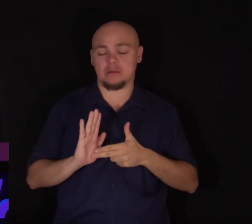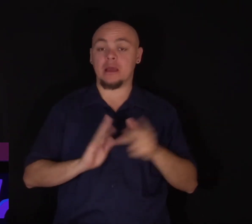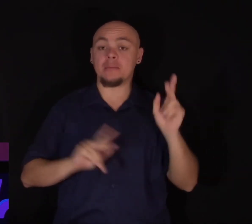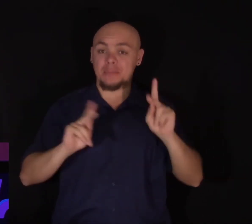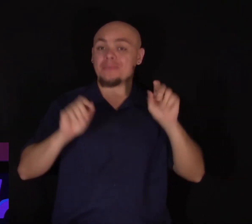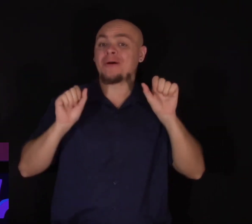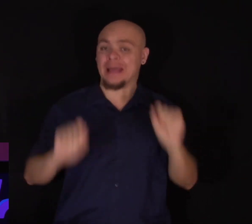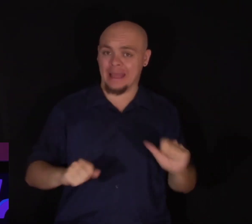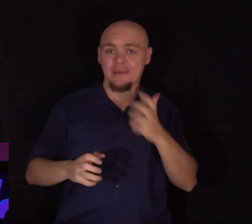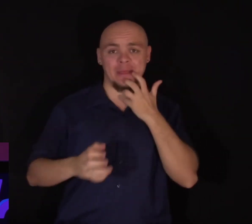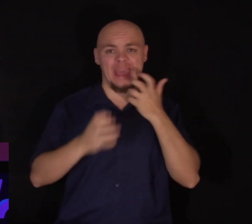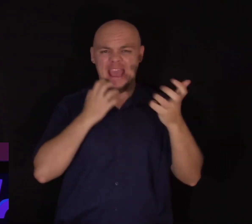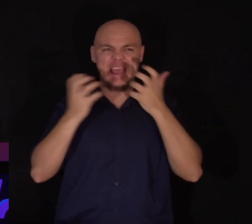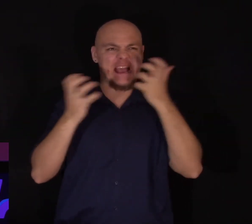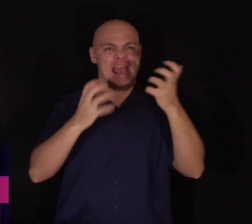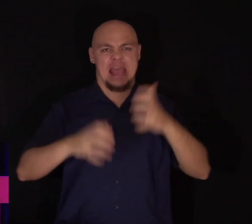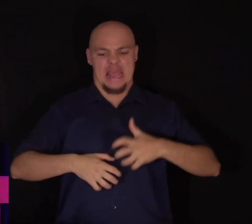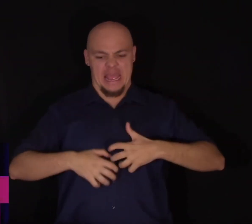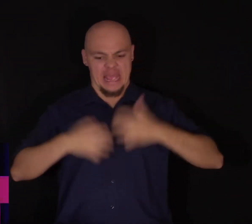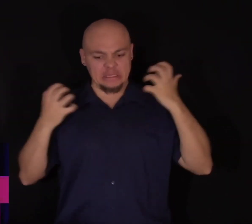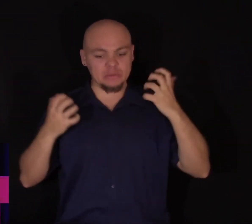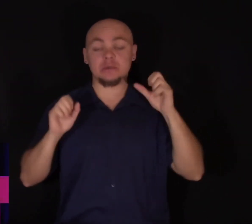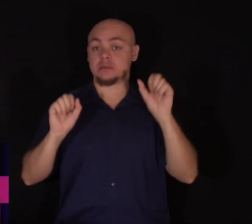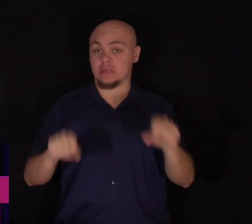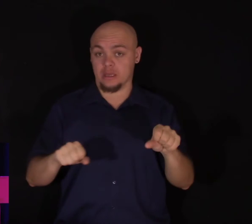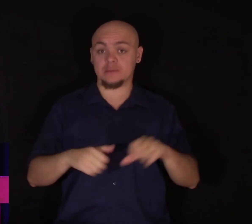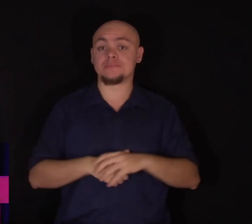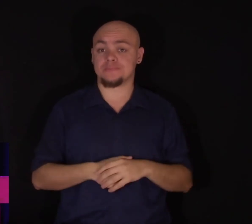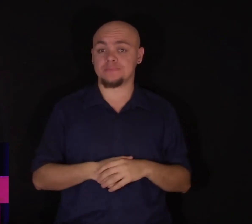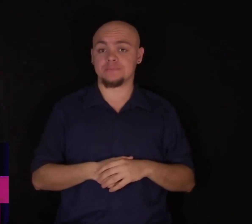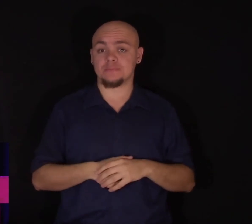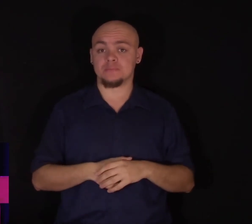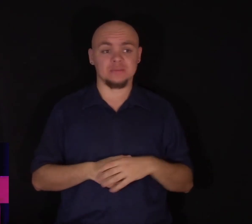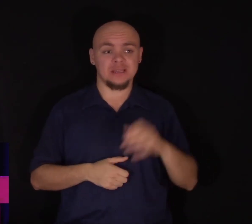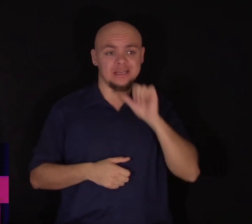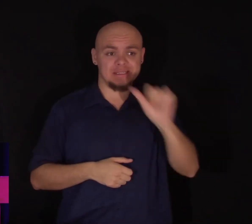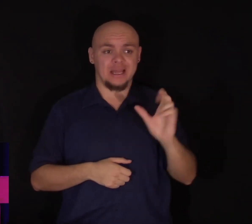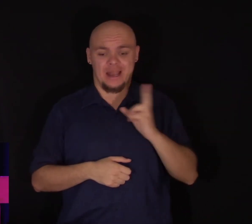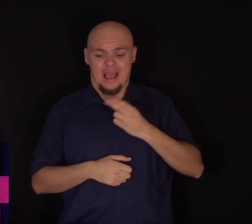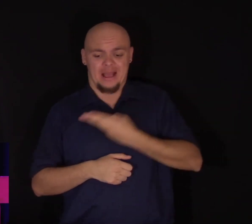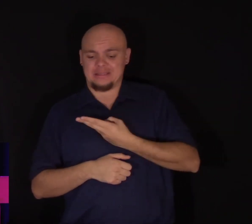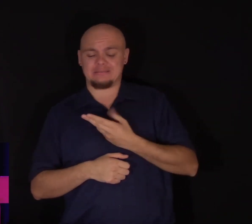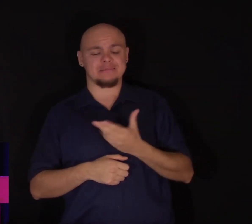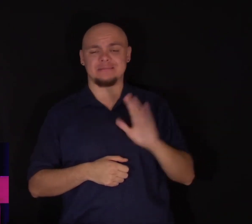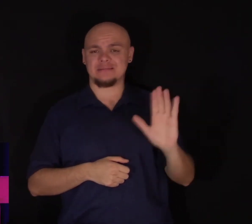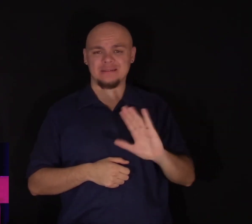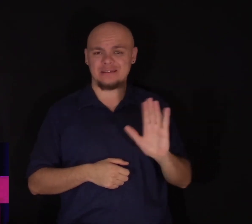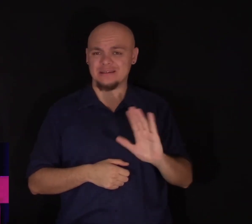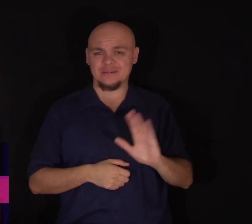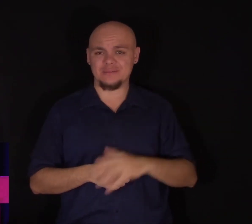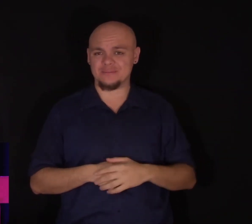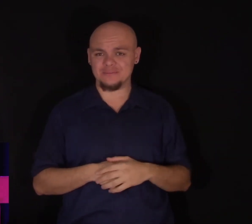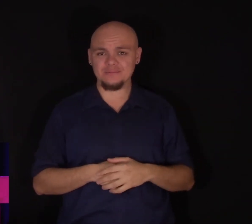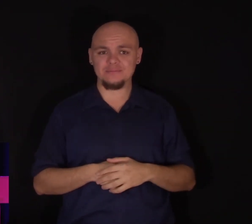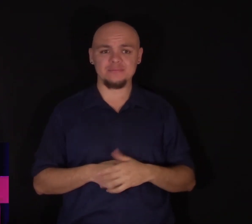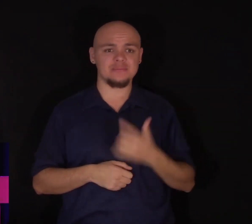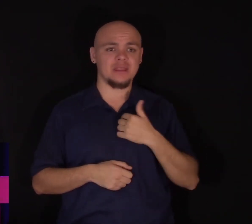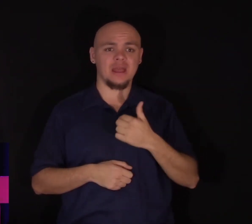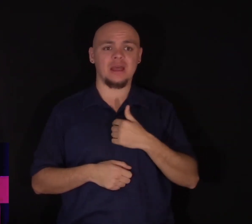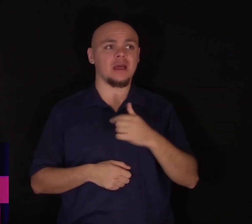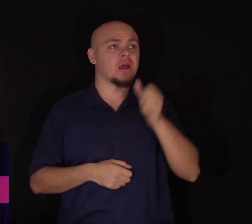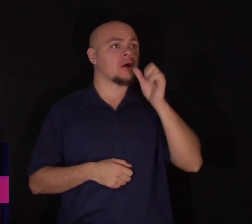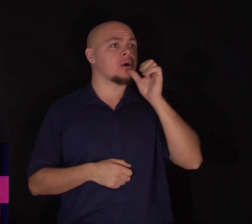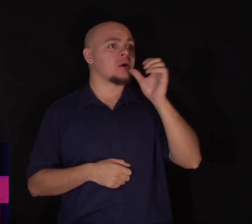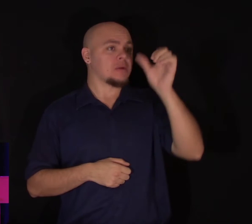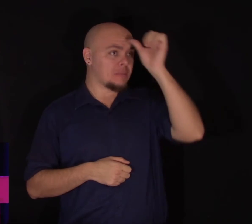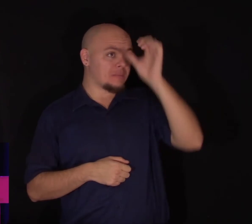hold space for them there. We have to realize it's not about us. I'd been put up with, being shouted at from